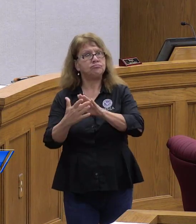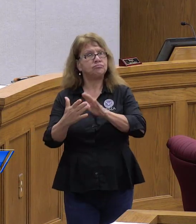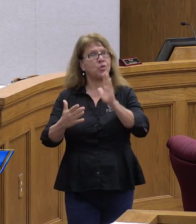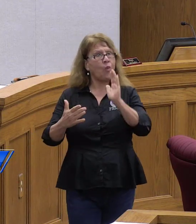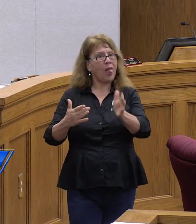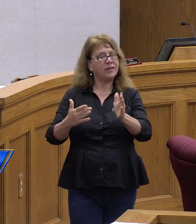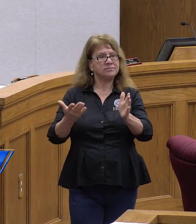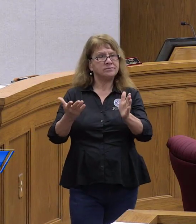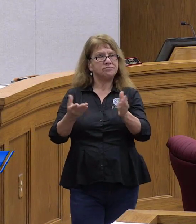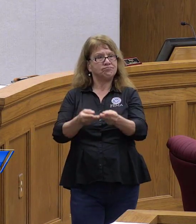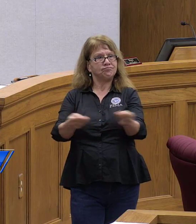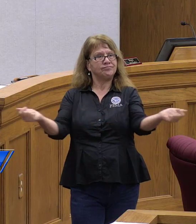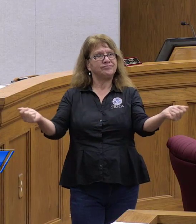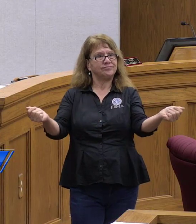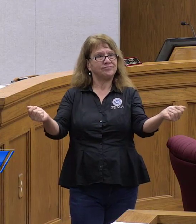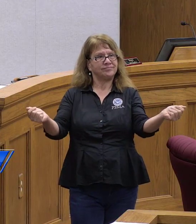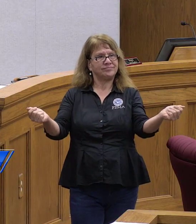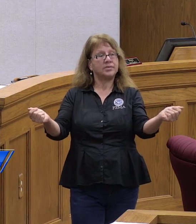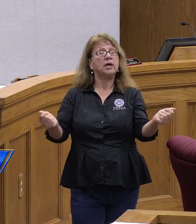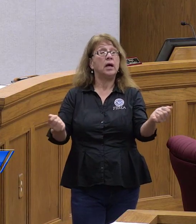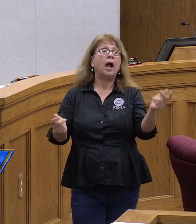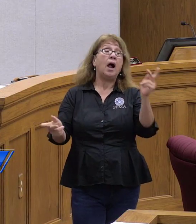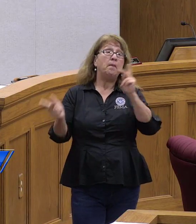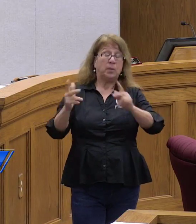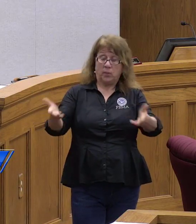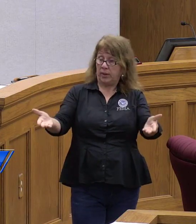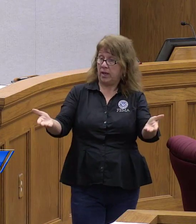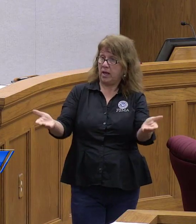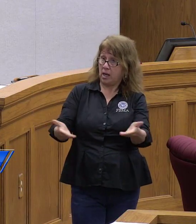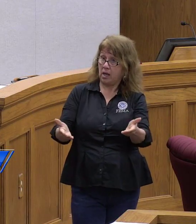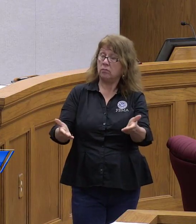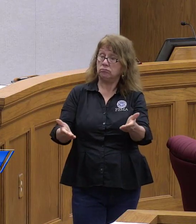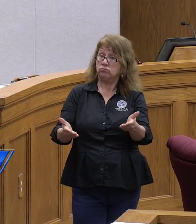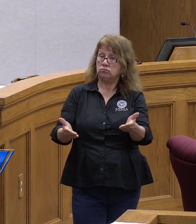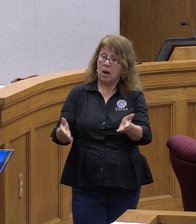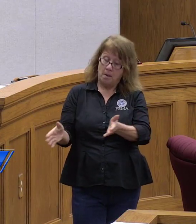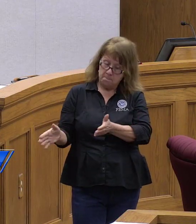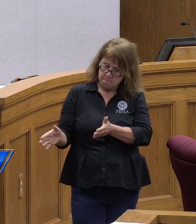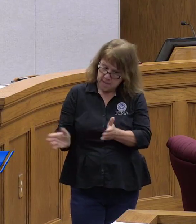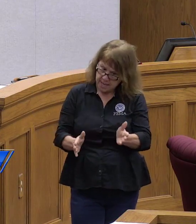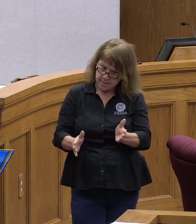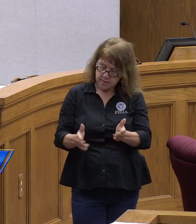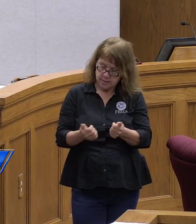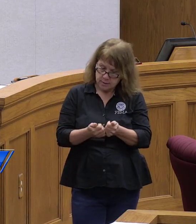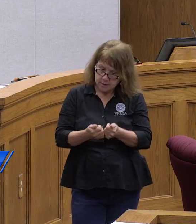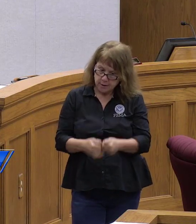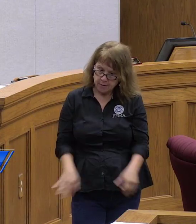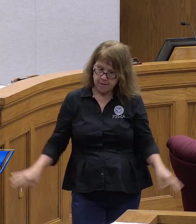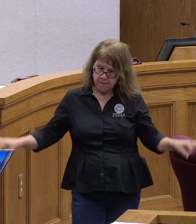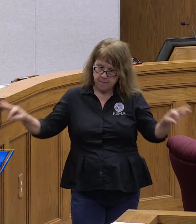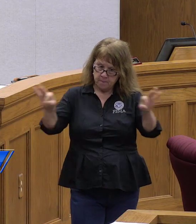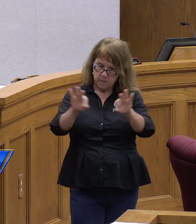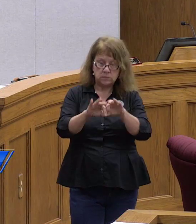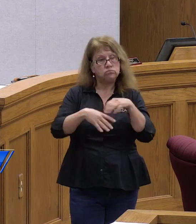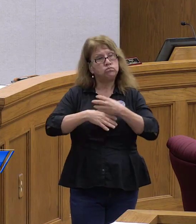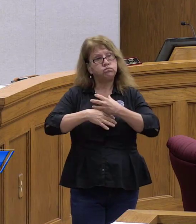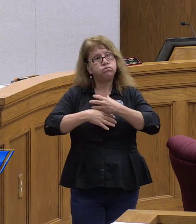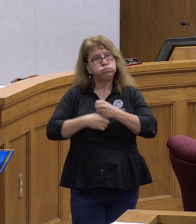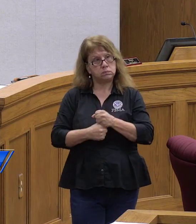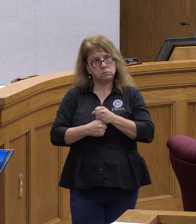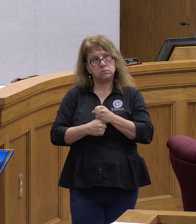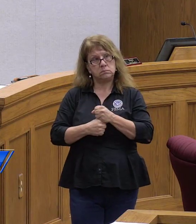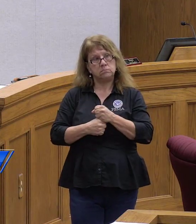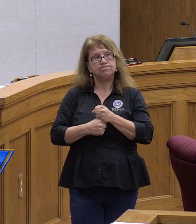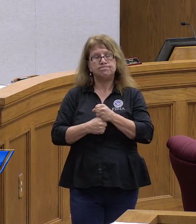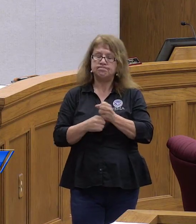vocal with FEMA about the need for a well thought out and concise and